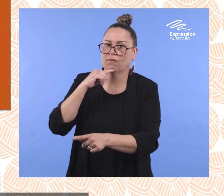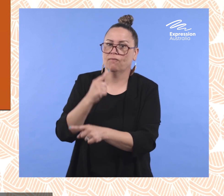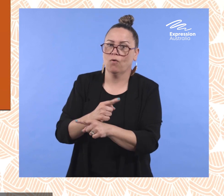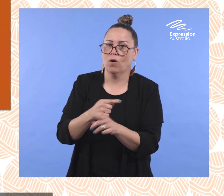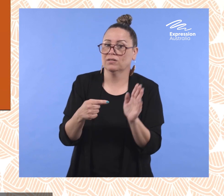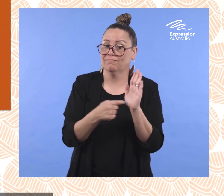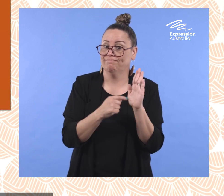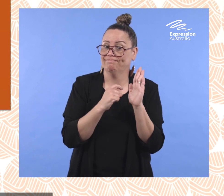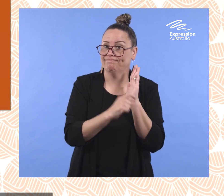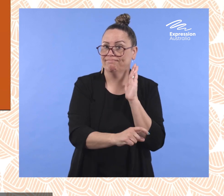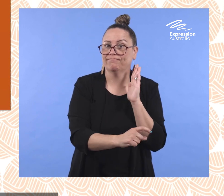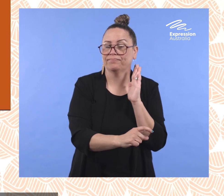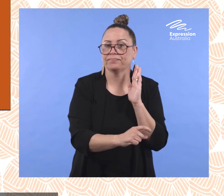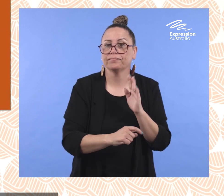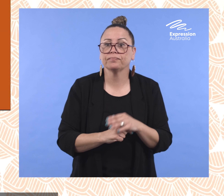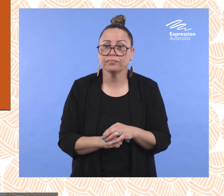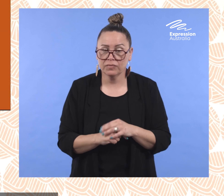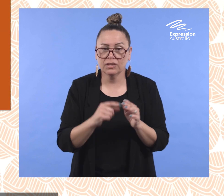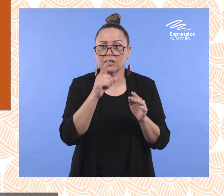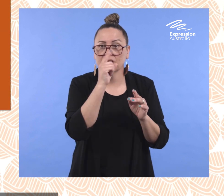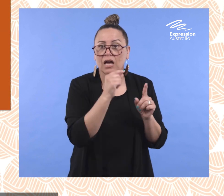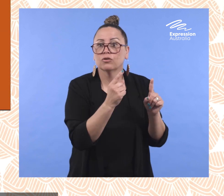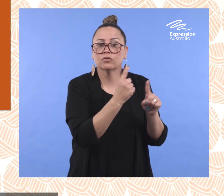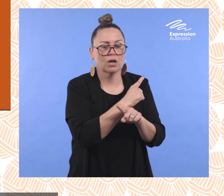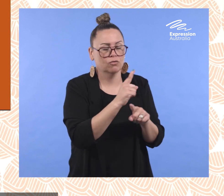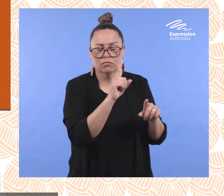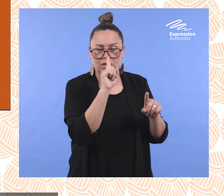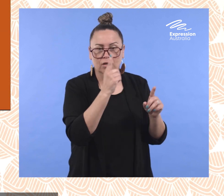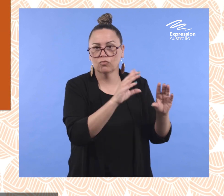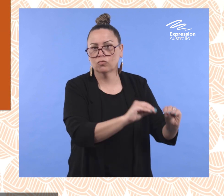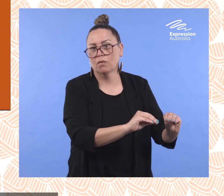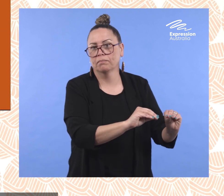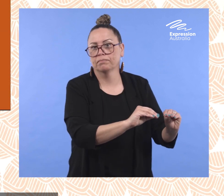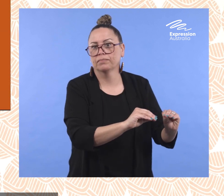voice. While it can change, it can't be taken away.